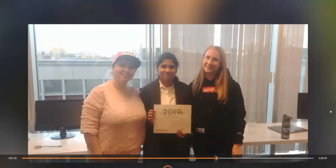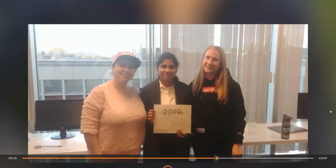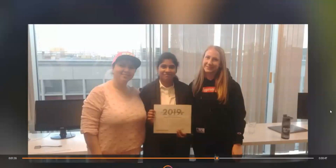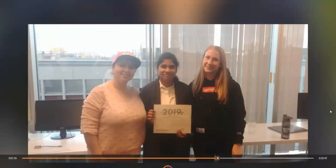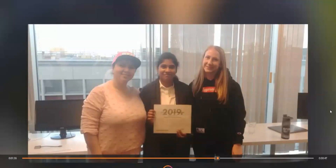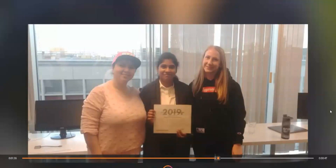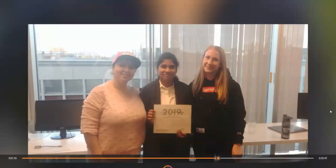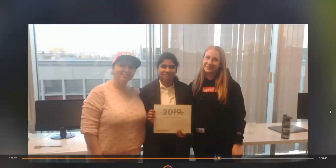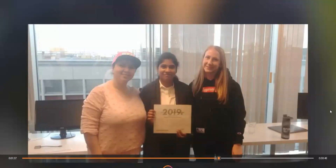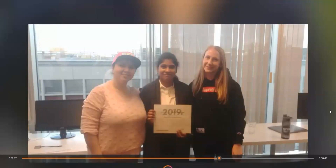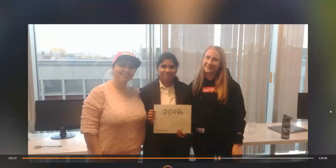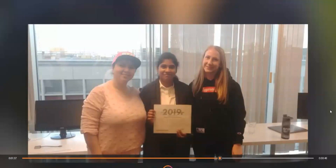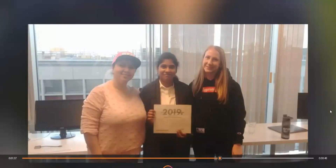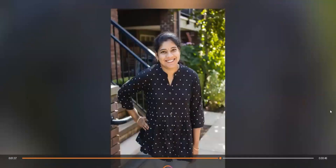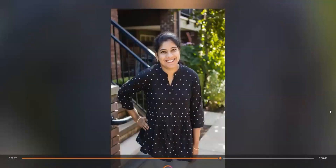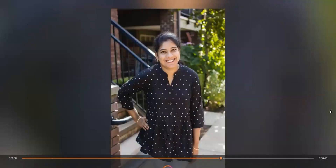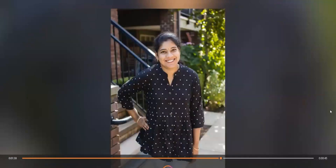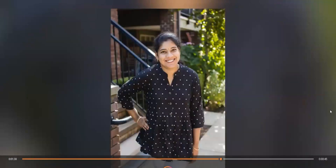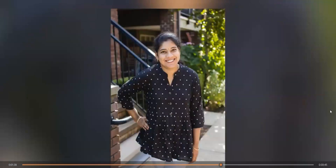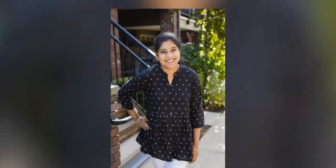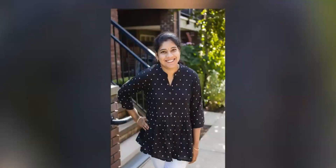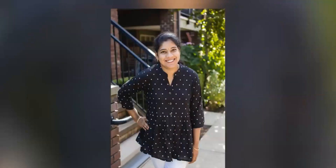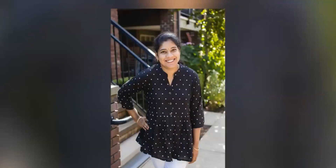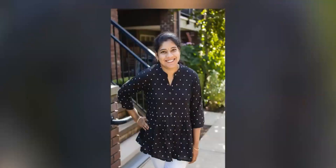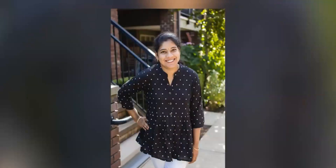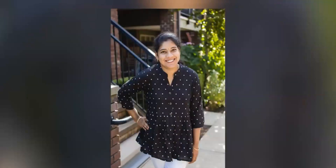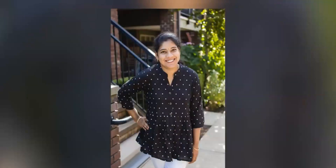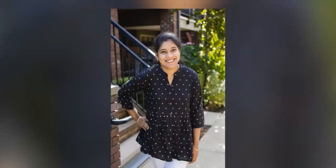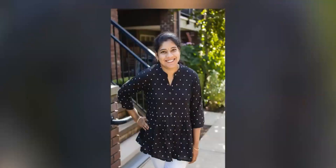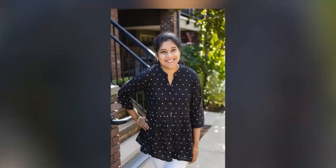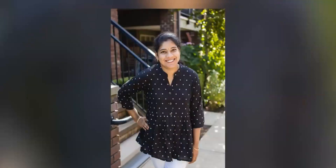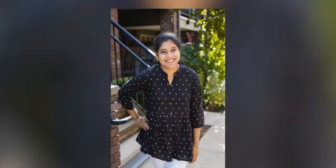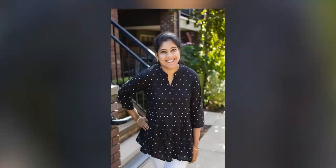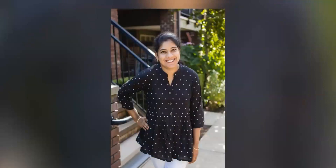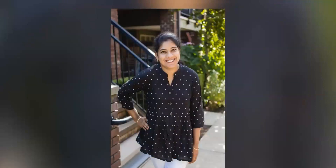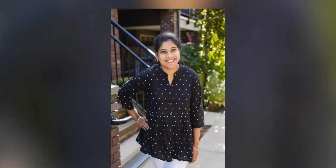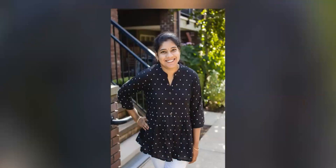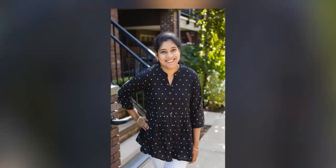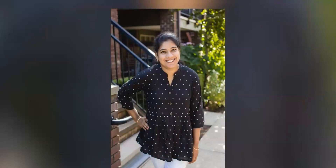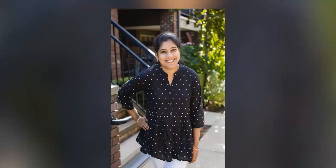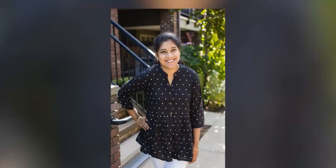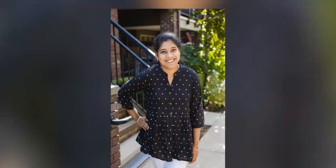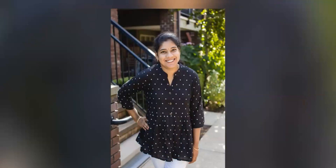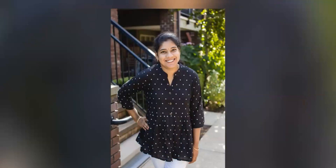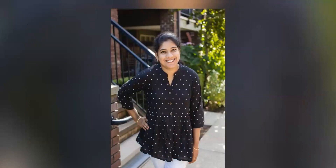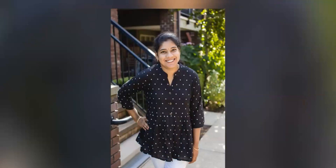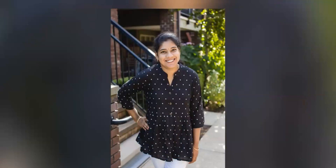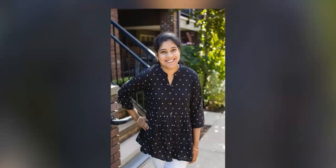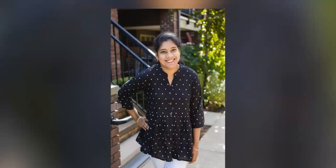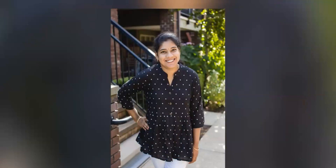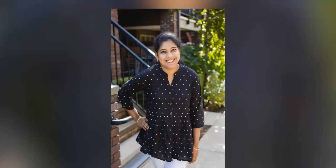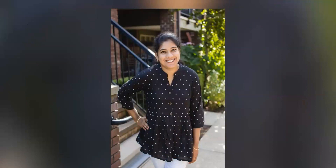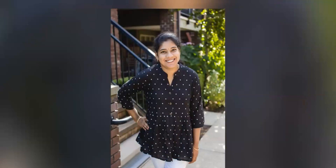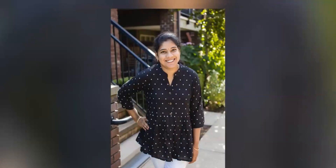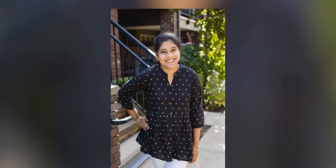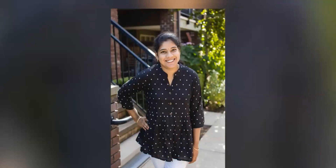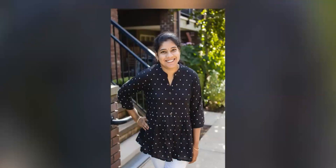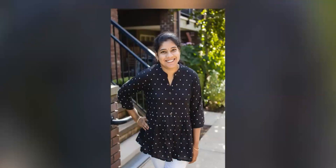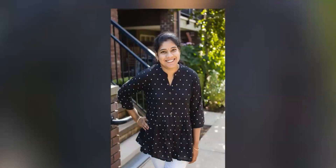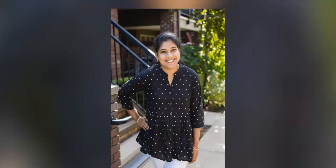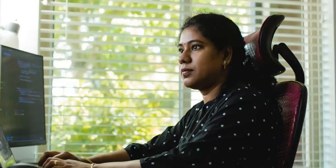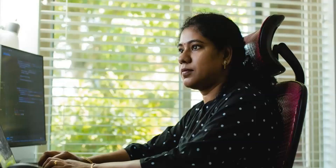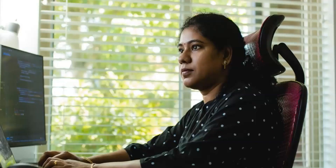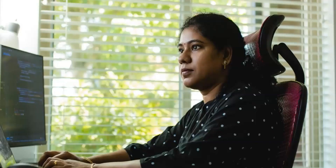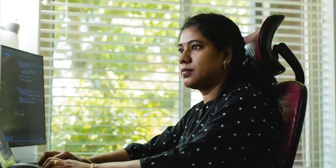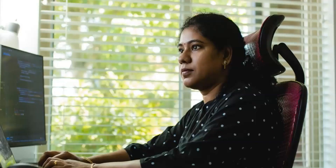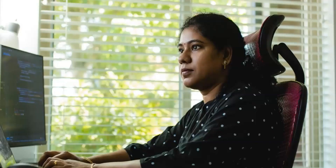bootcamp in one of the technical schools, and I completed my diploma in web development. After